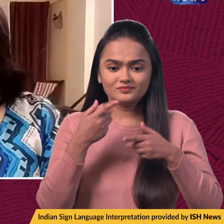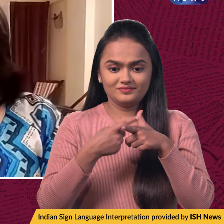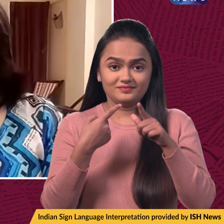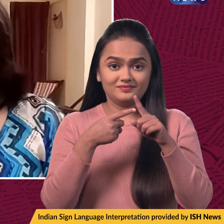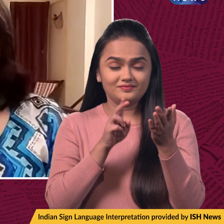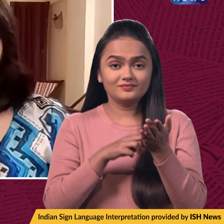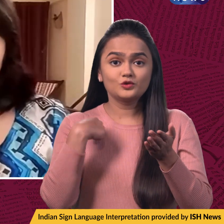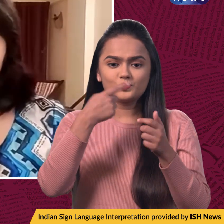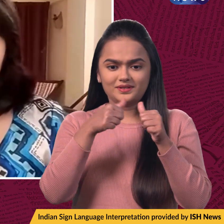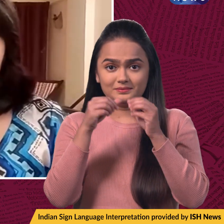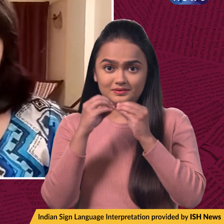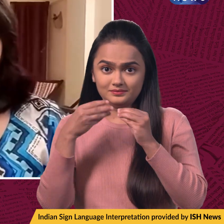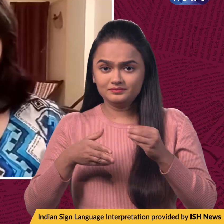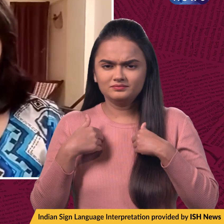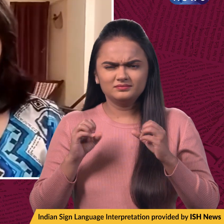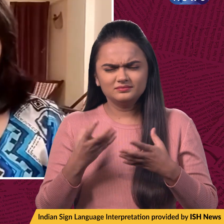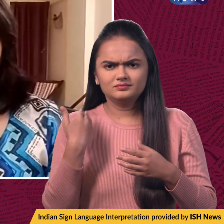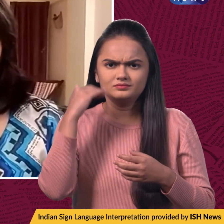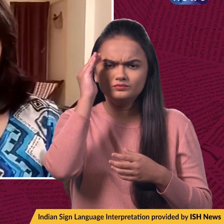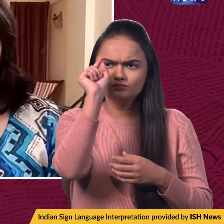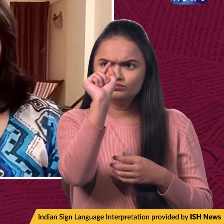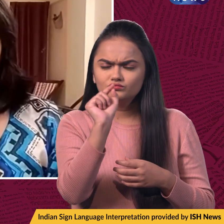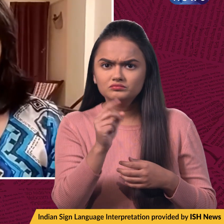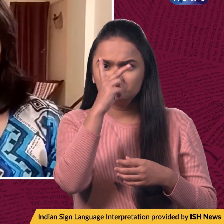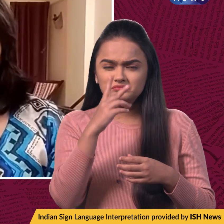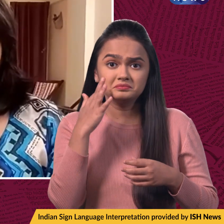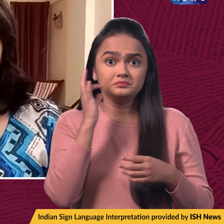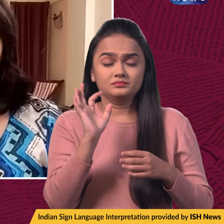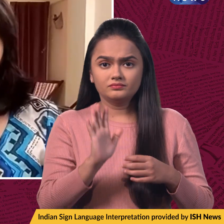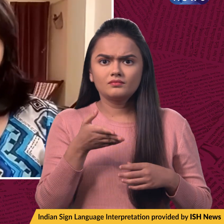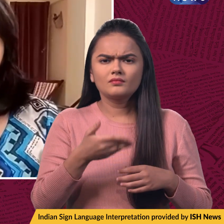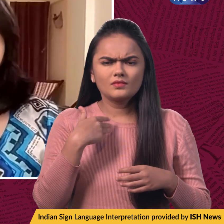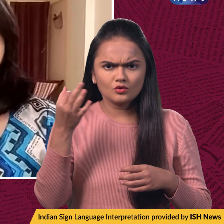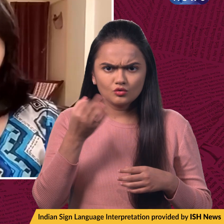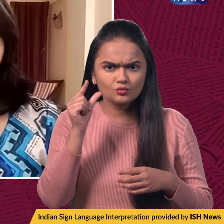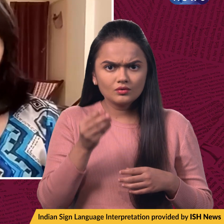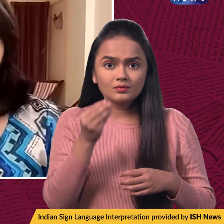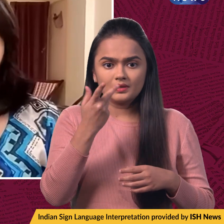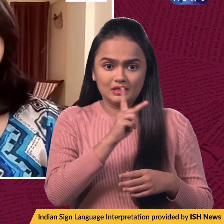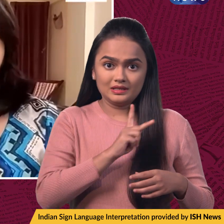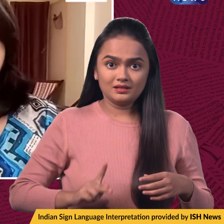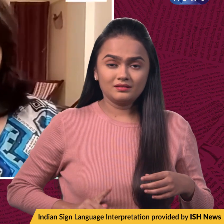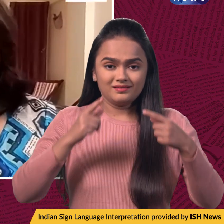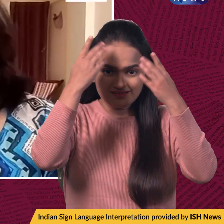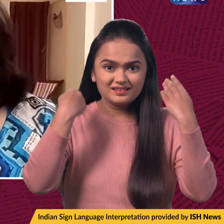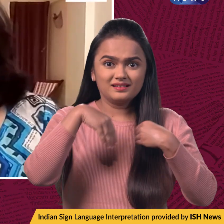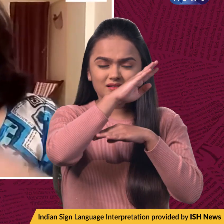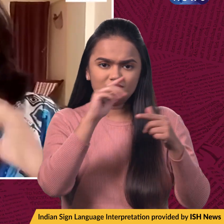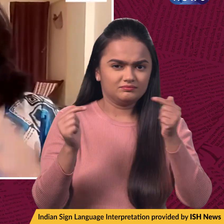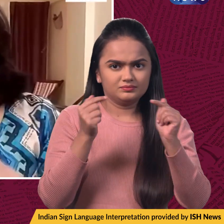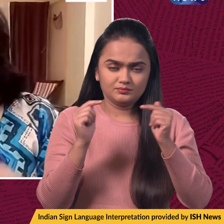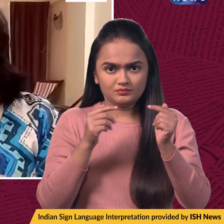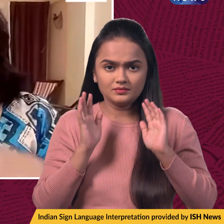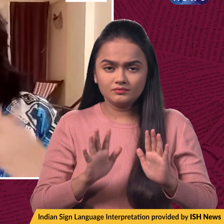to Just the News. I'm Amita Balachandra. Let's get straight to our top story. There are updates on the Karnataka Hijab controversy